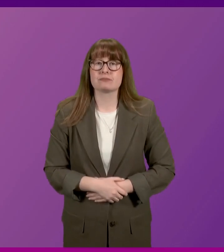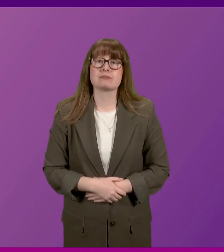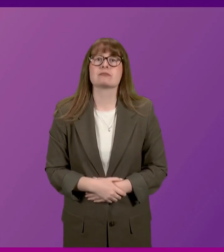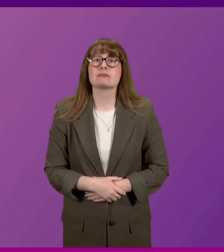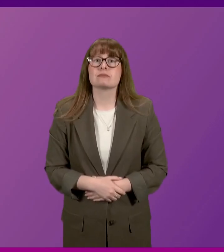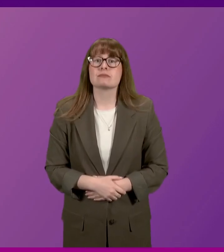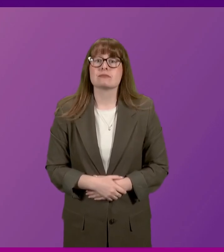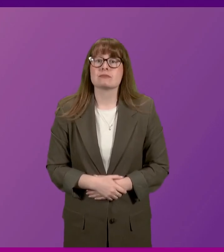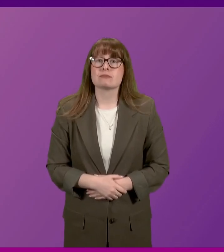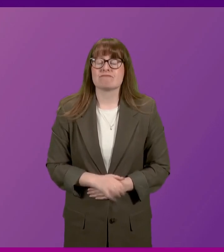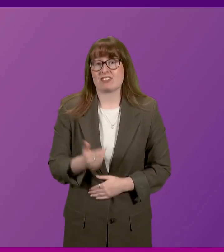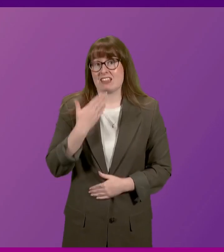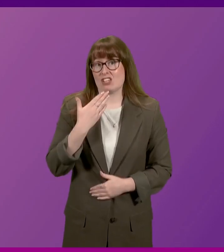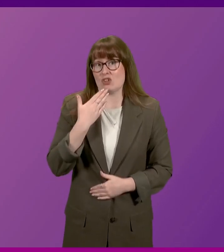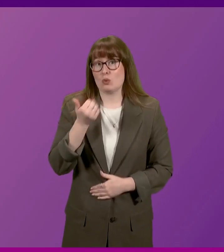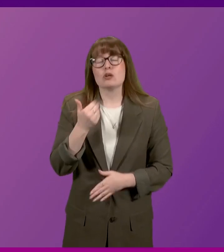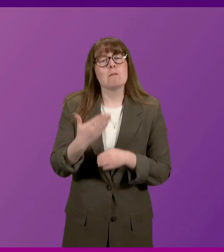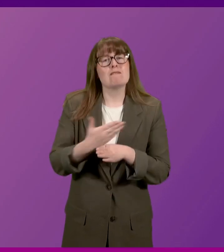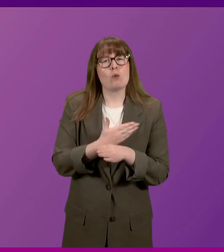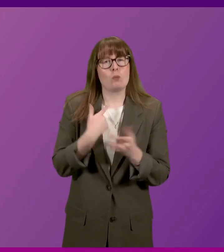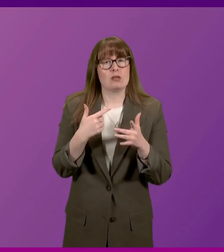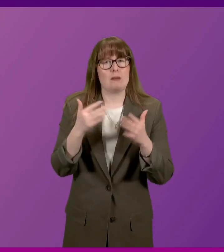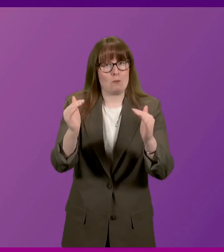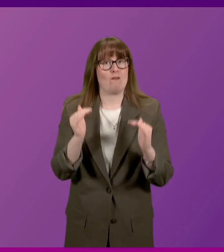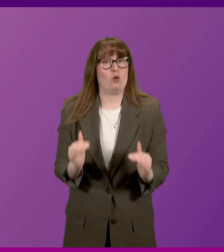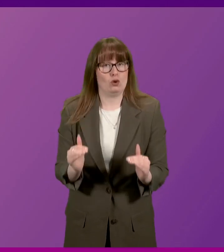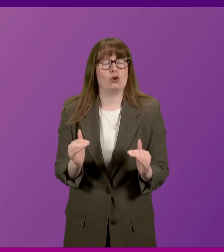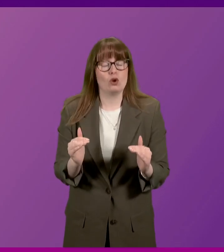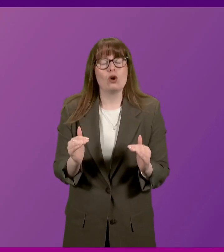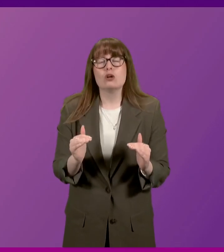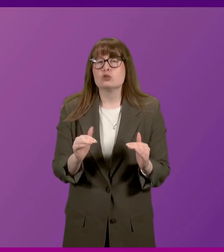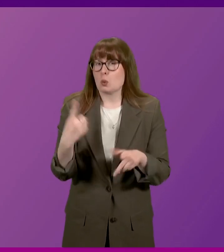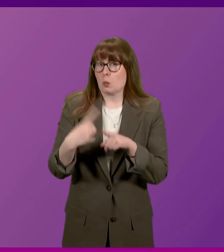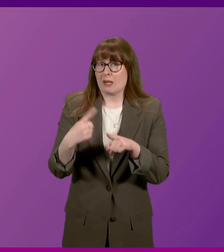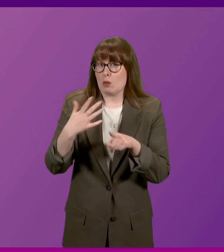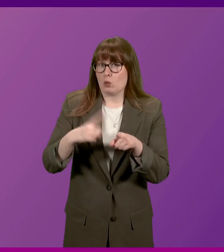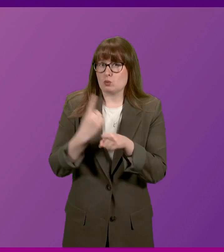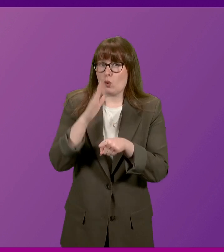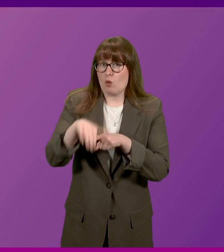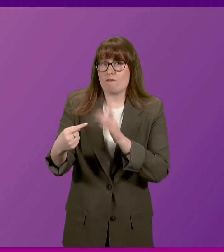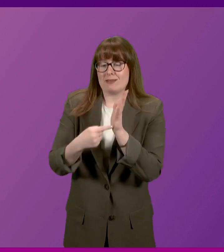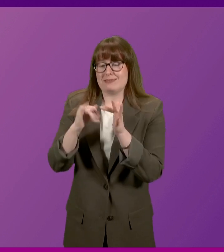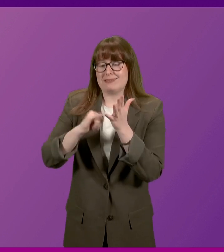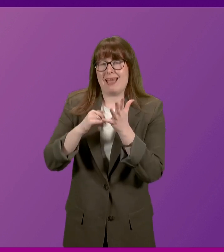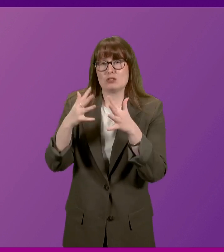Okay, thank you very much. Just before we move on there, just picking up on one of the points that Tess made,